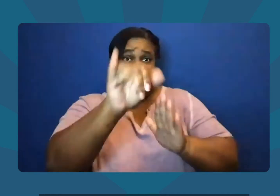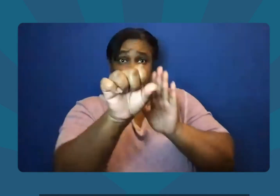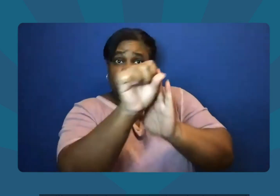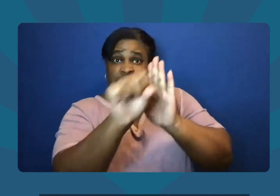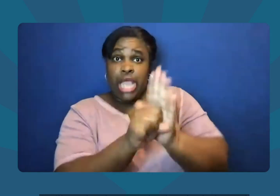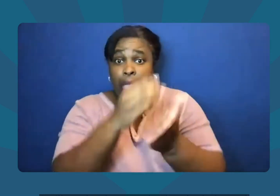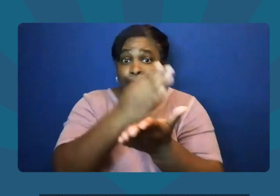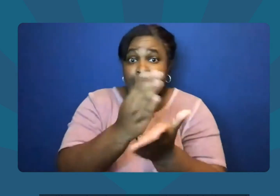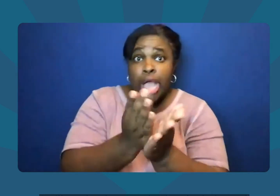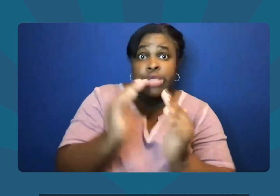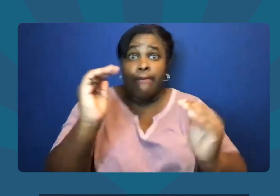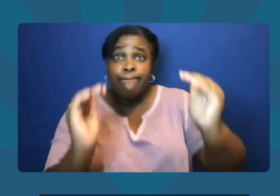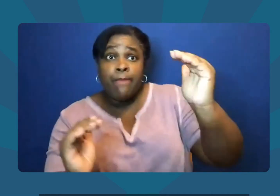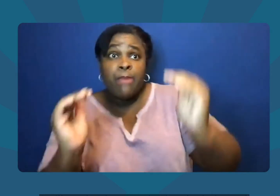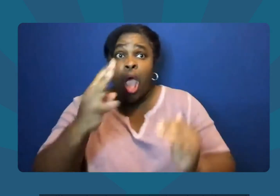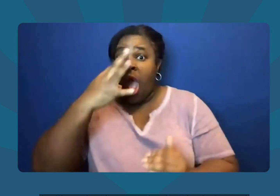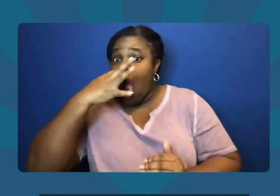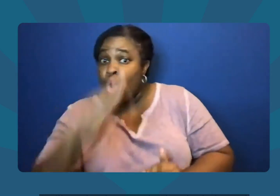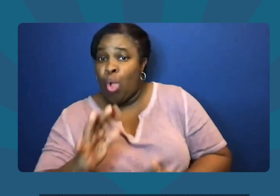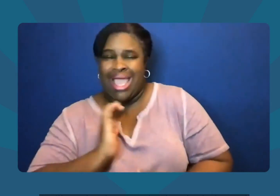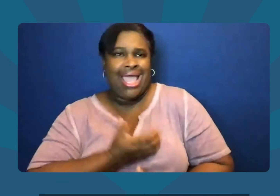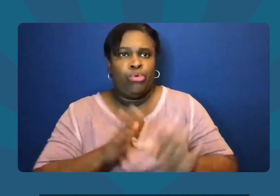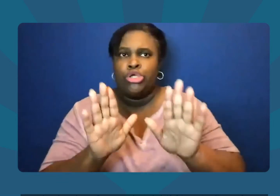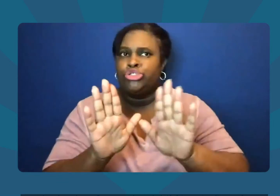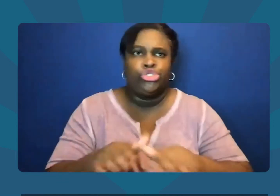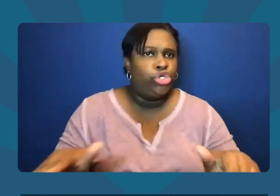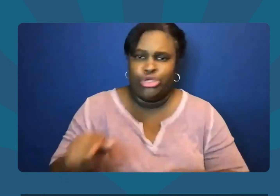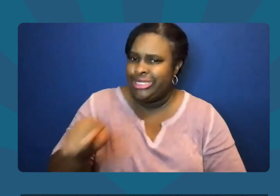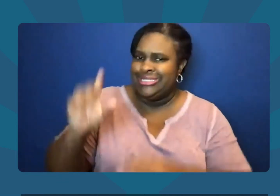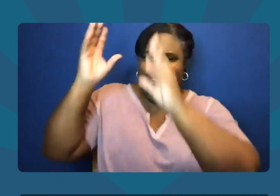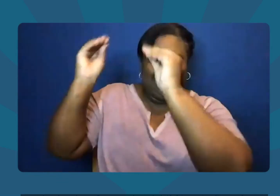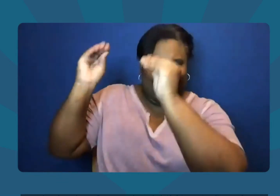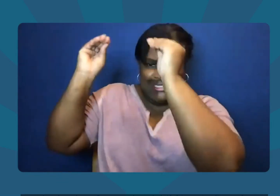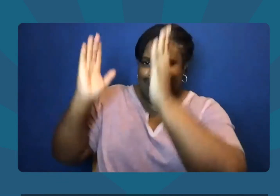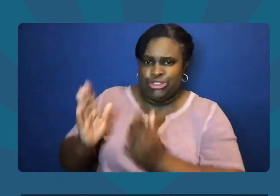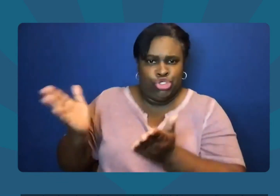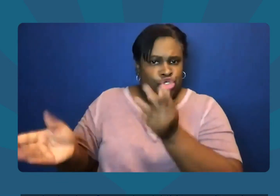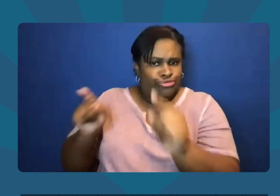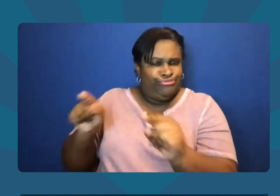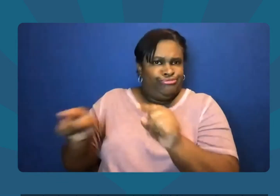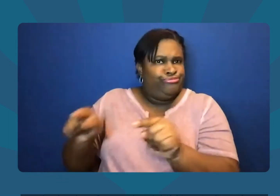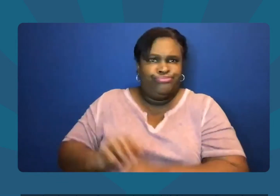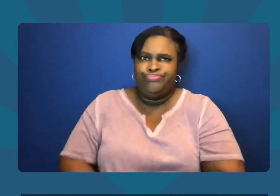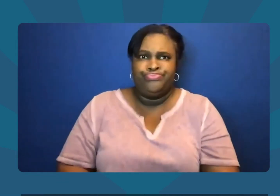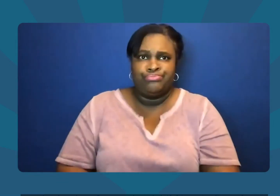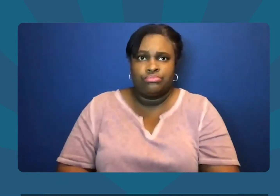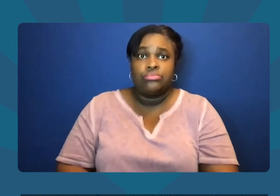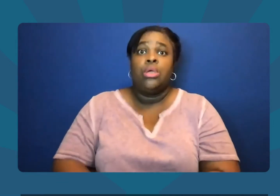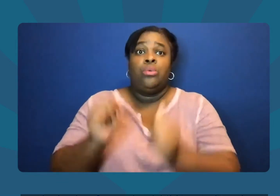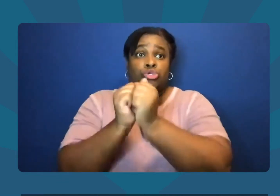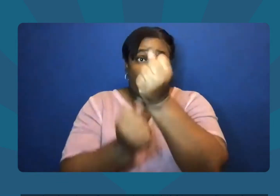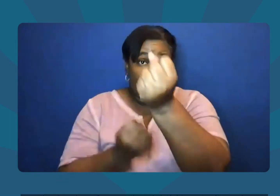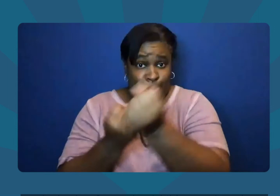I will not let the state budget be balanced on the backs of our school children and teachers.